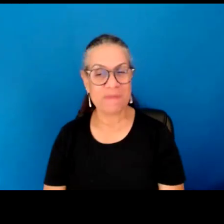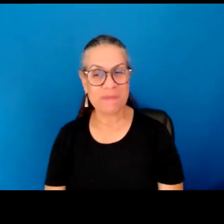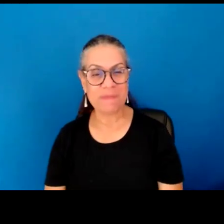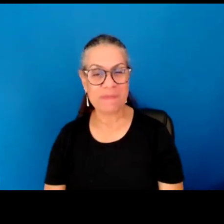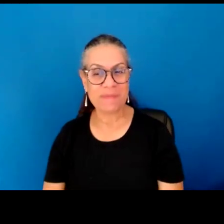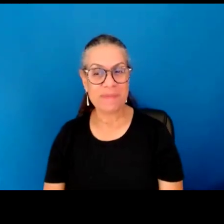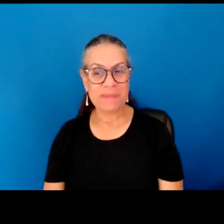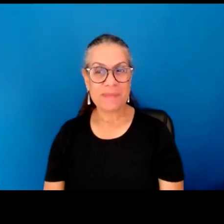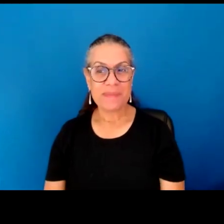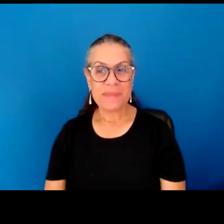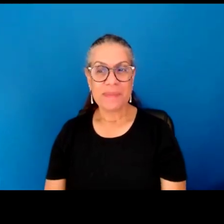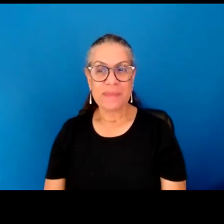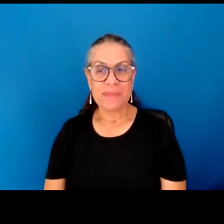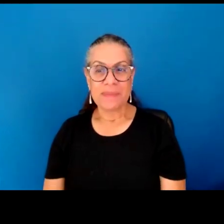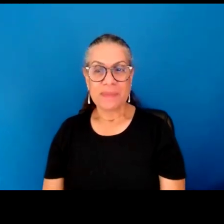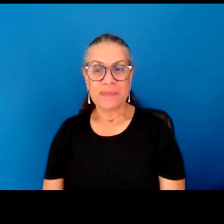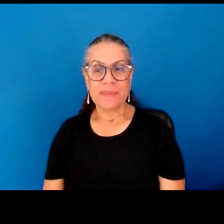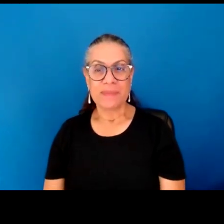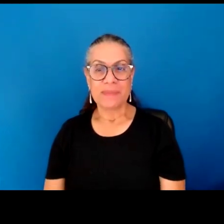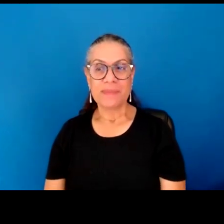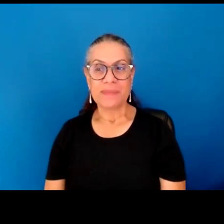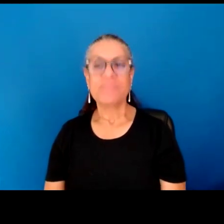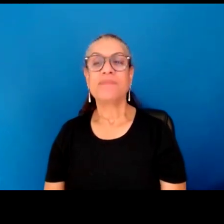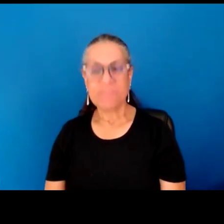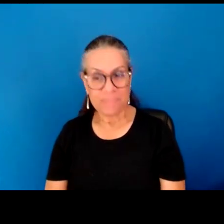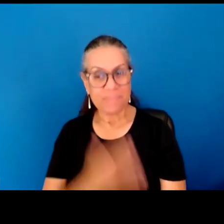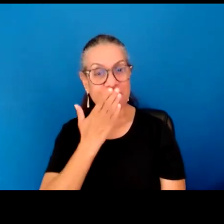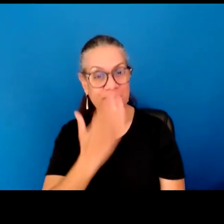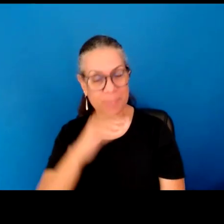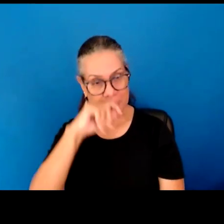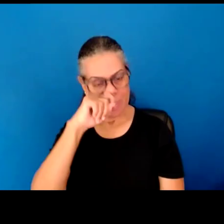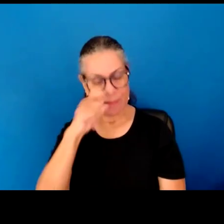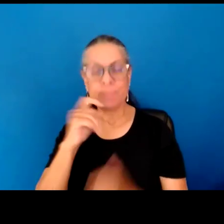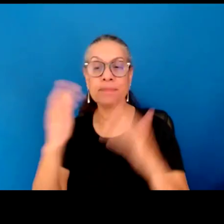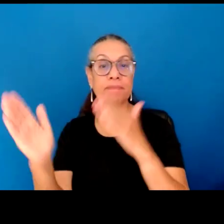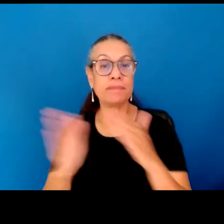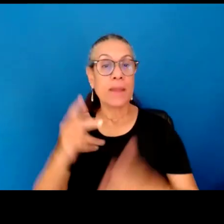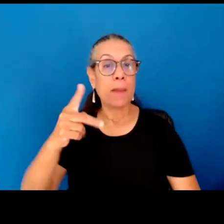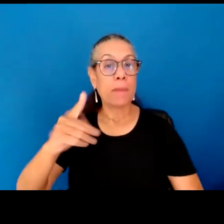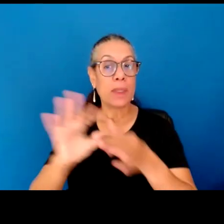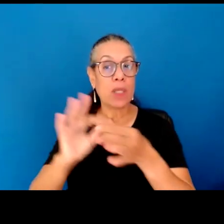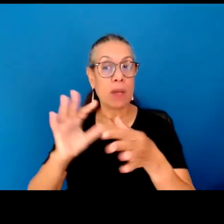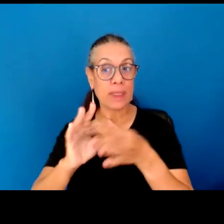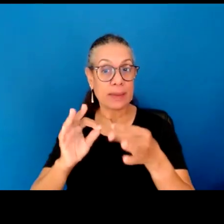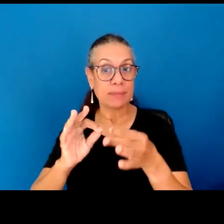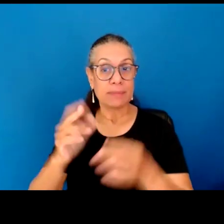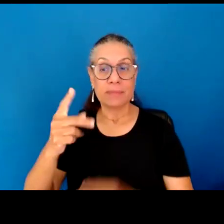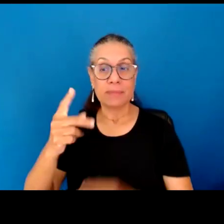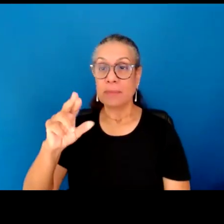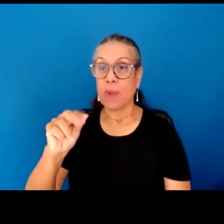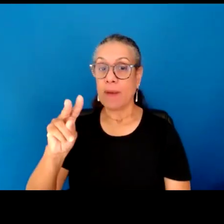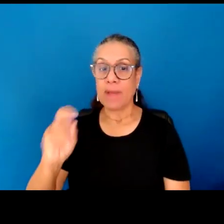Okay. Thanks. All right. Thank you. We'll now return to public comment. Ms. Parbex? Thank you. We